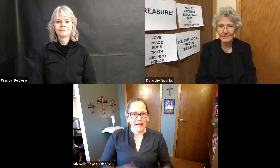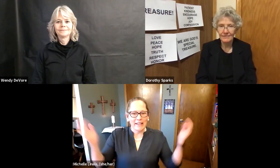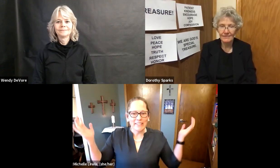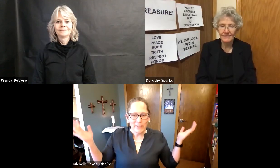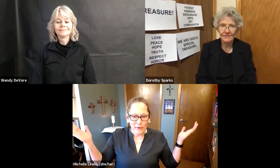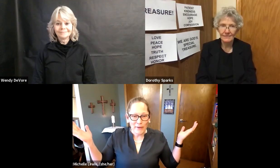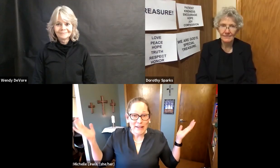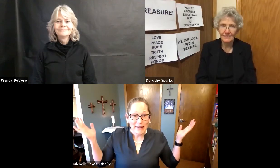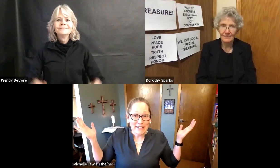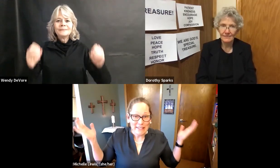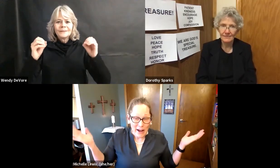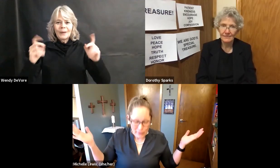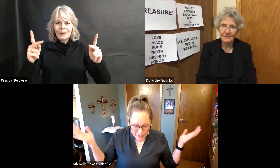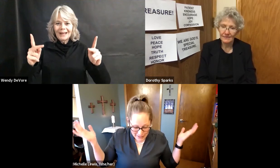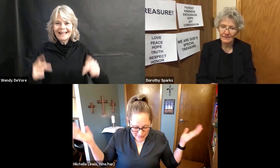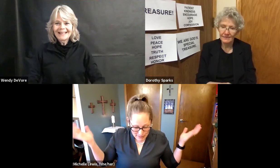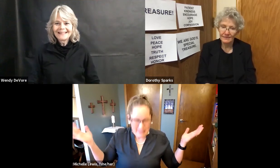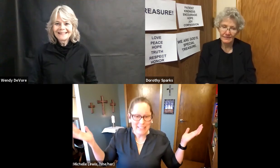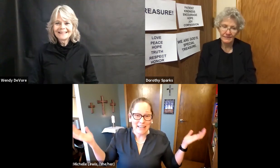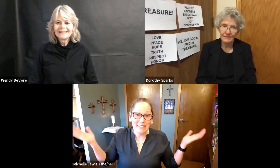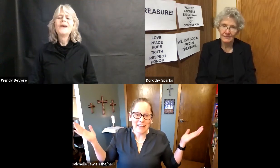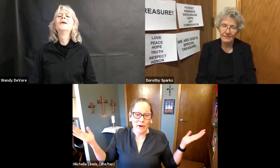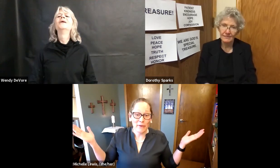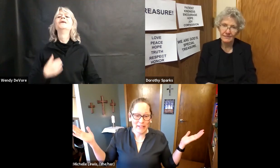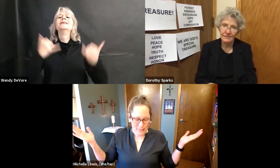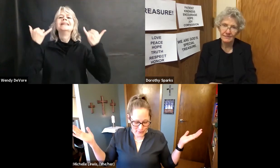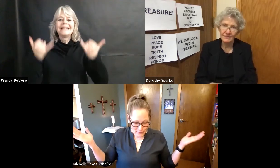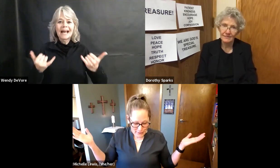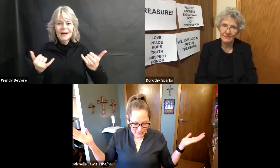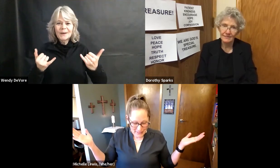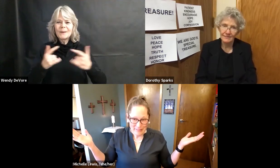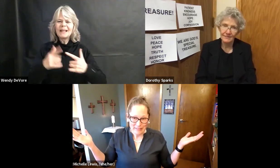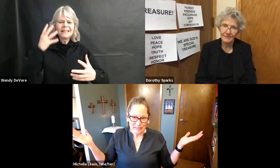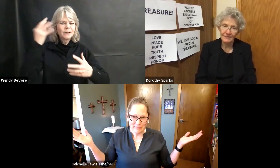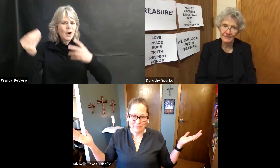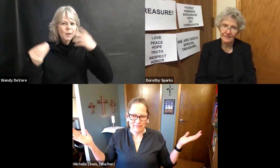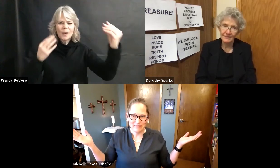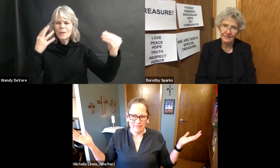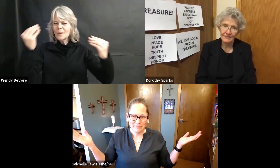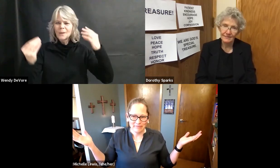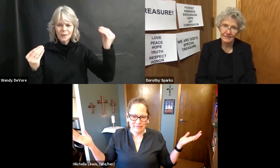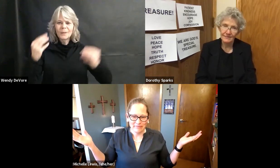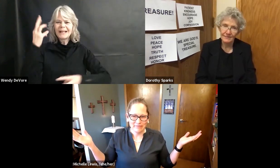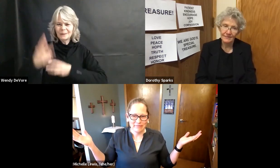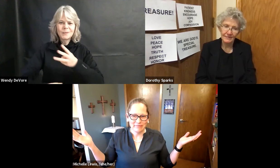All right, so now let us be sent out into the world.